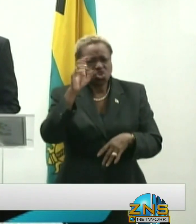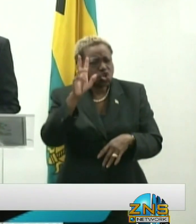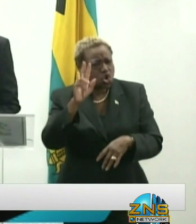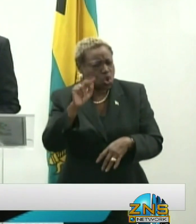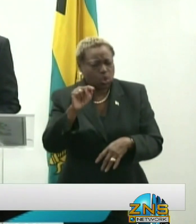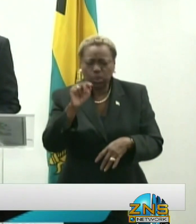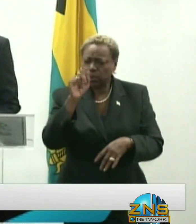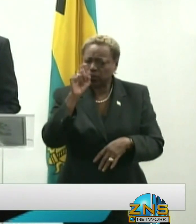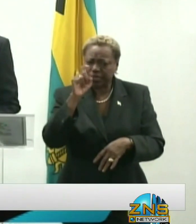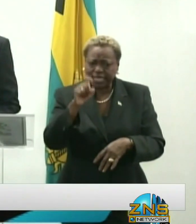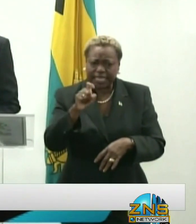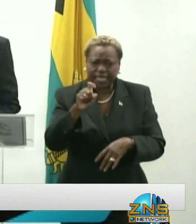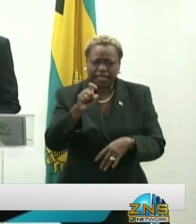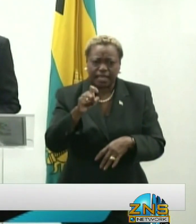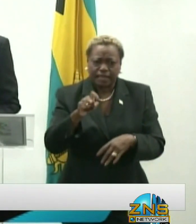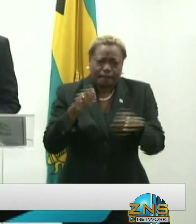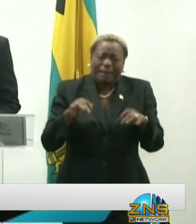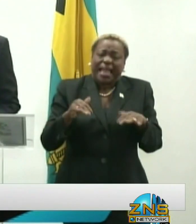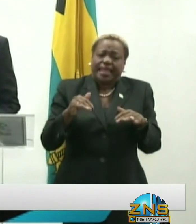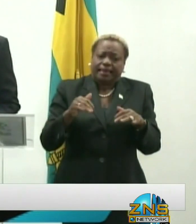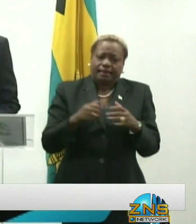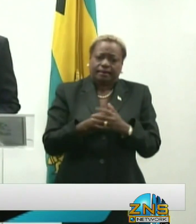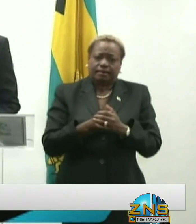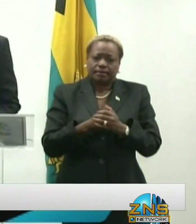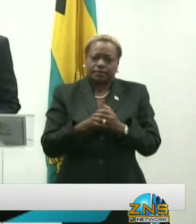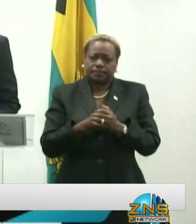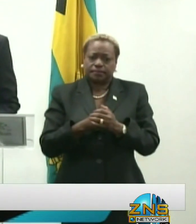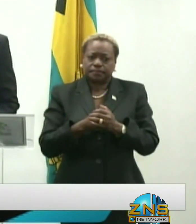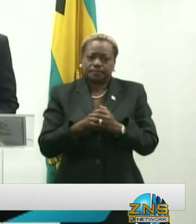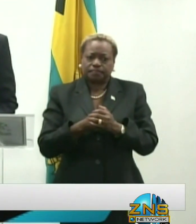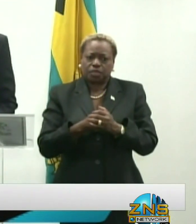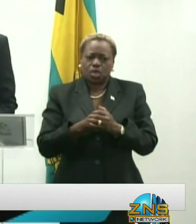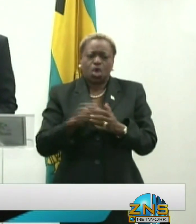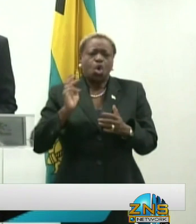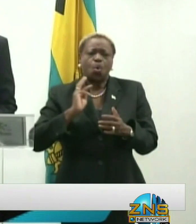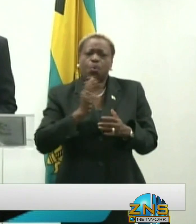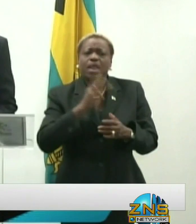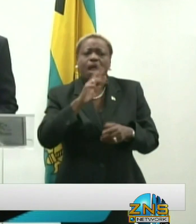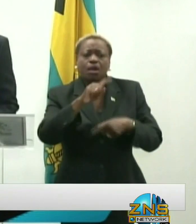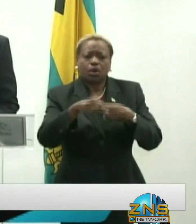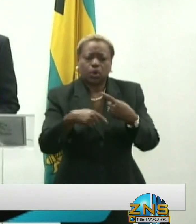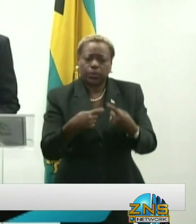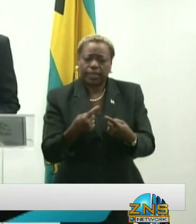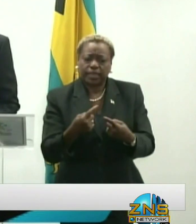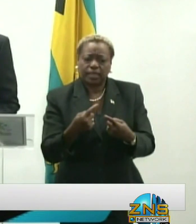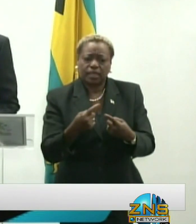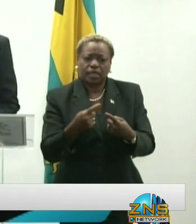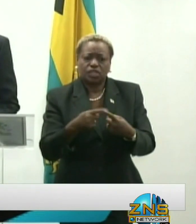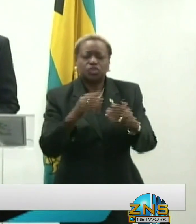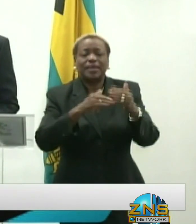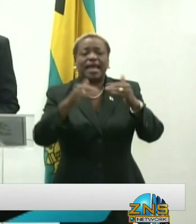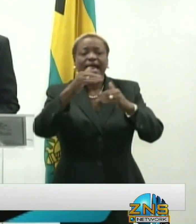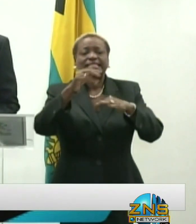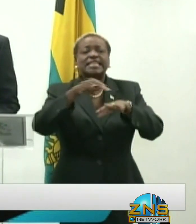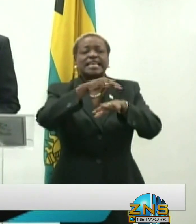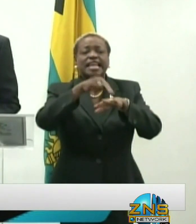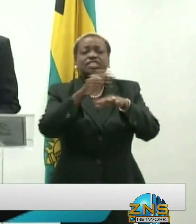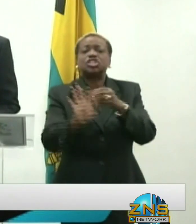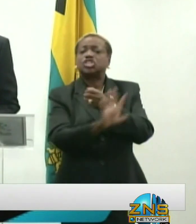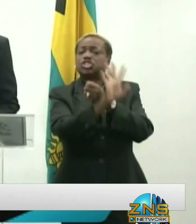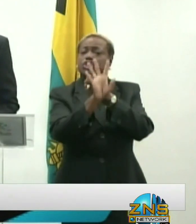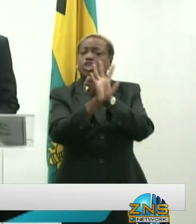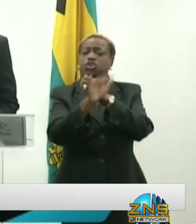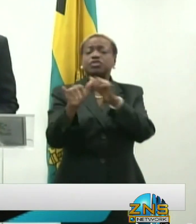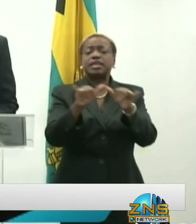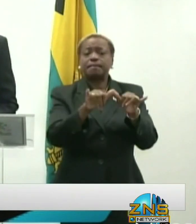need for panic buying. We are also going to enhance national security